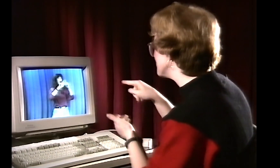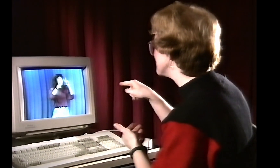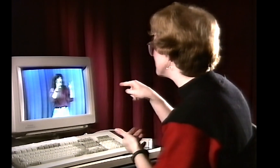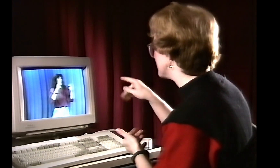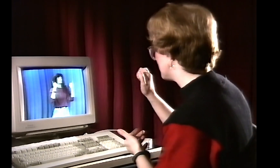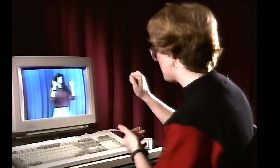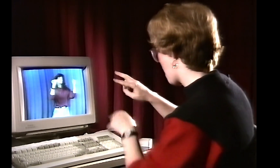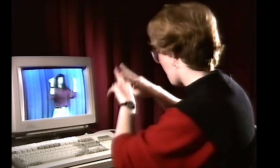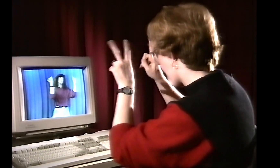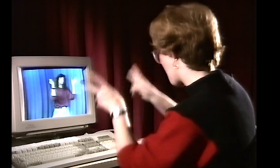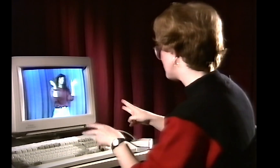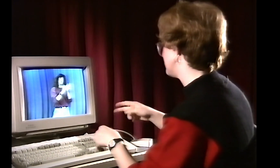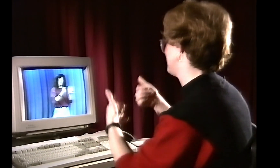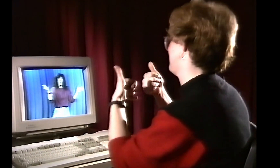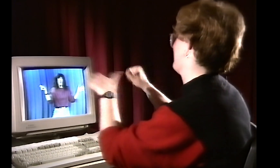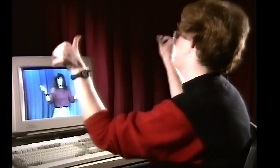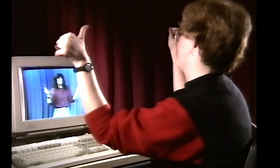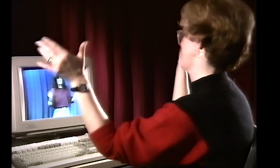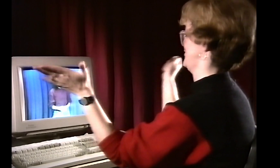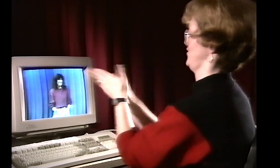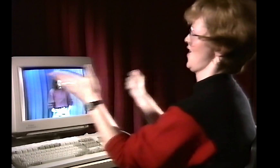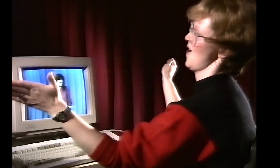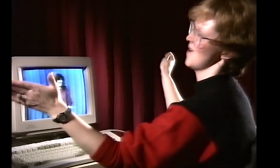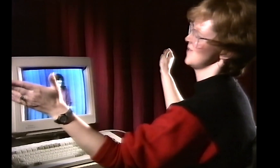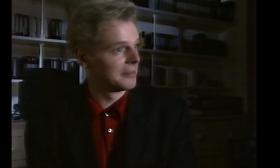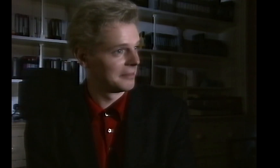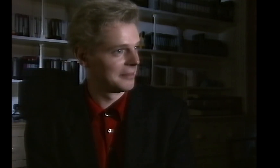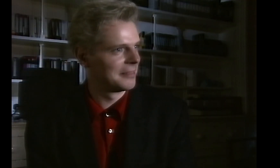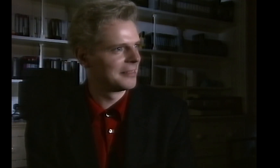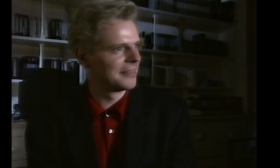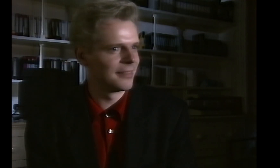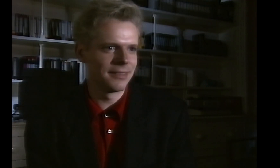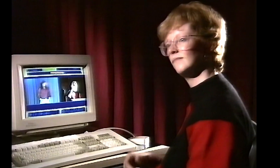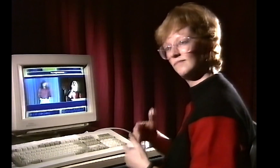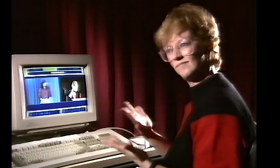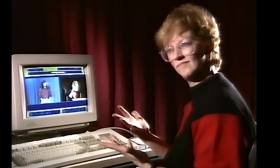That's fine. Now it'll give me a countdown from 5 to 1 before I should start copying the signing.